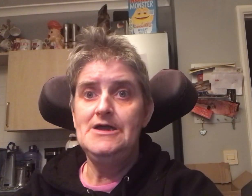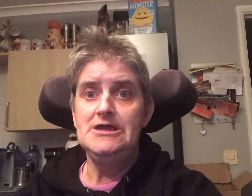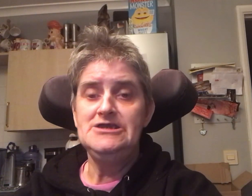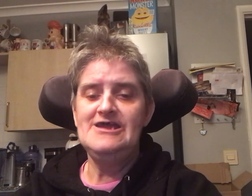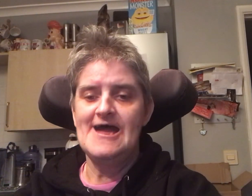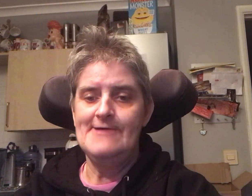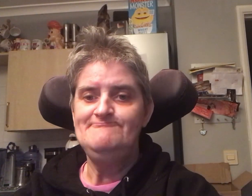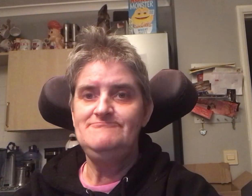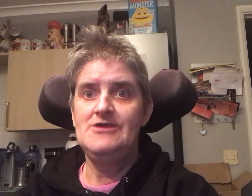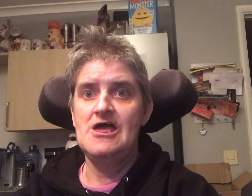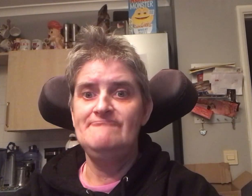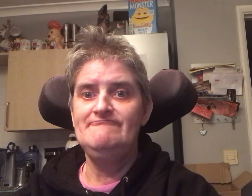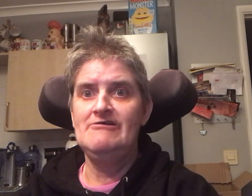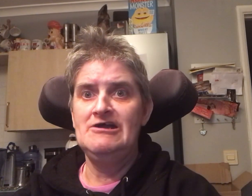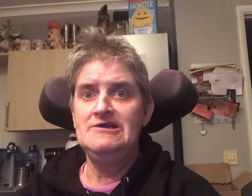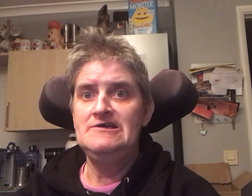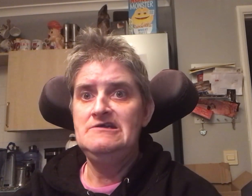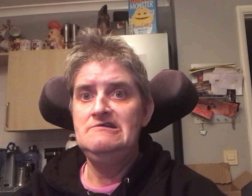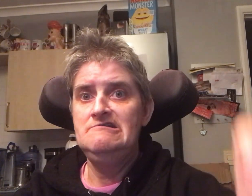But yeah, they were